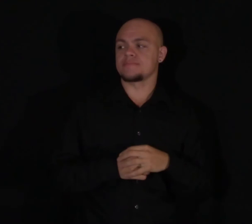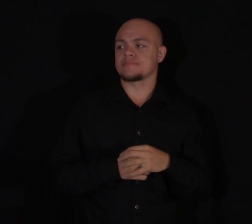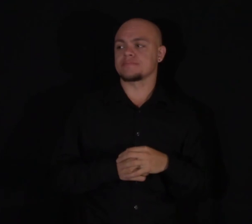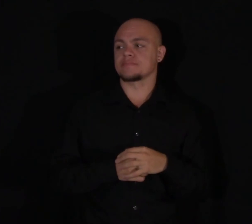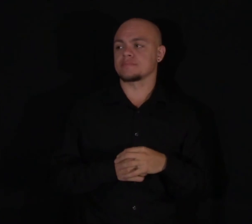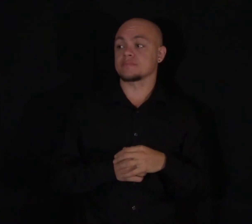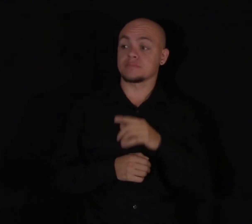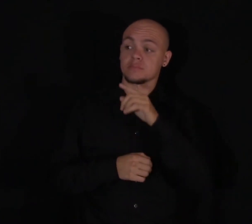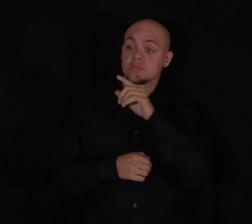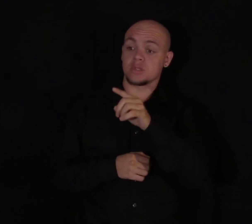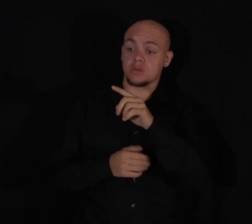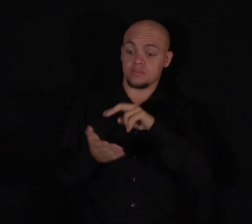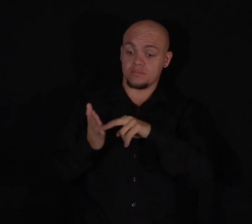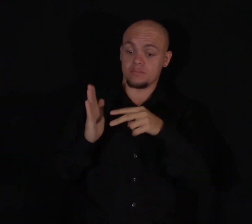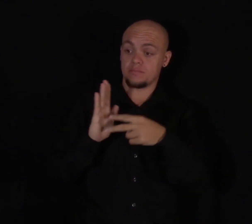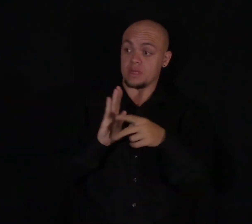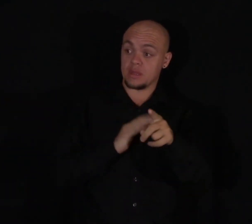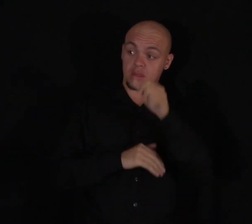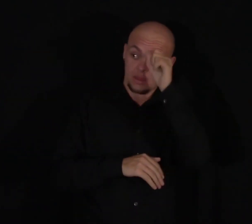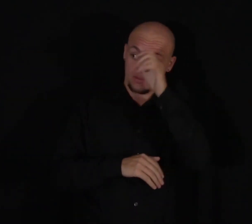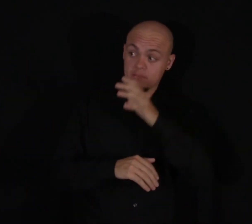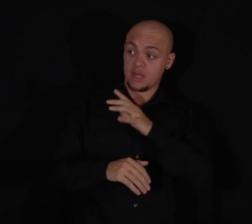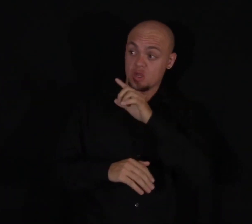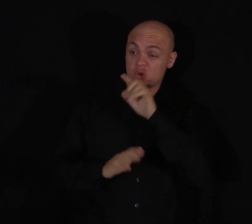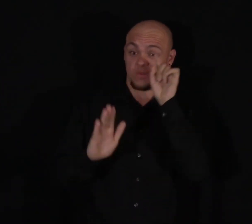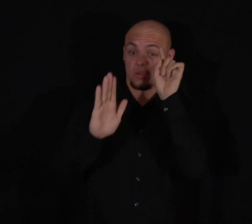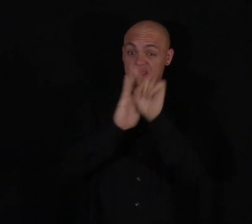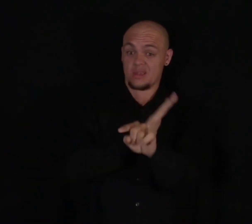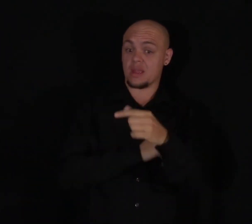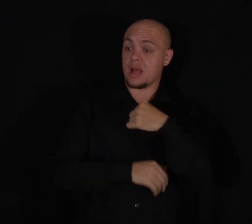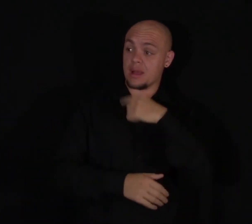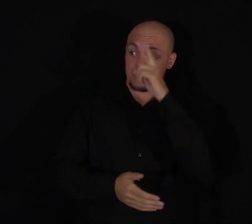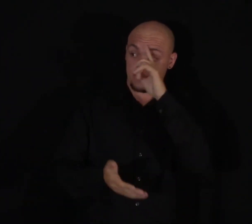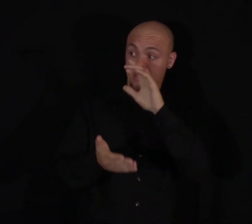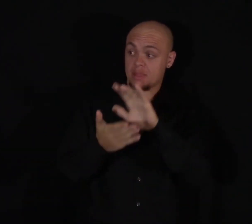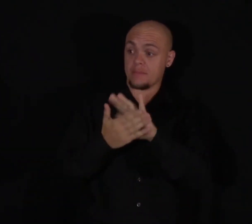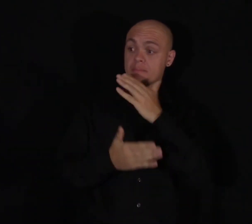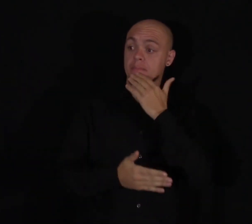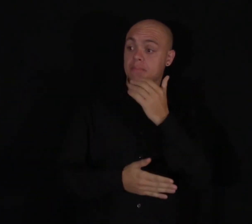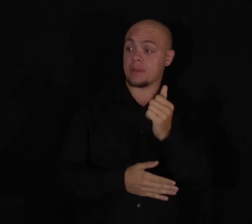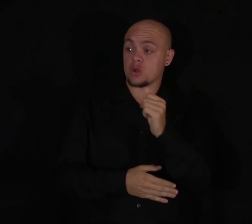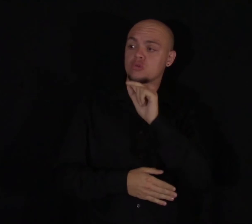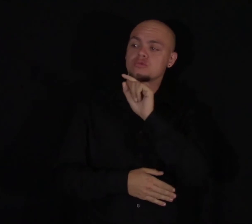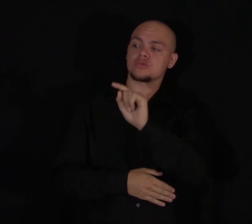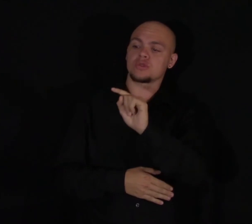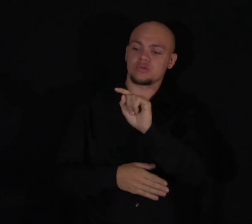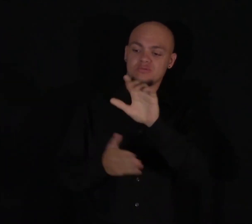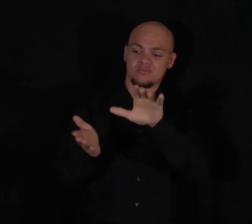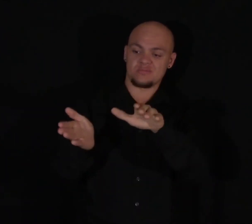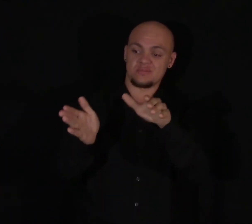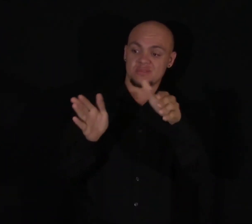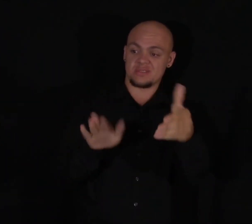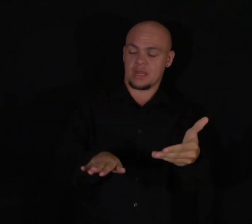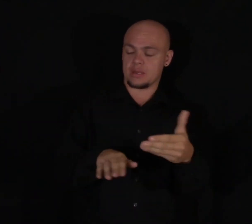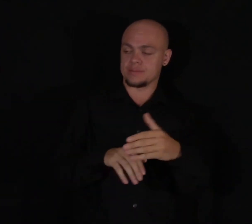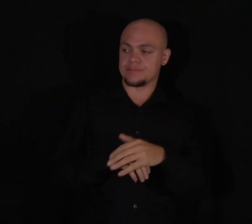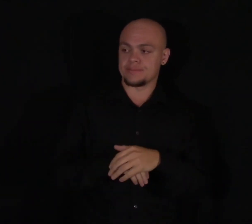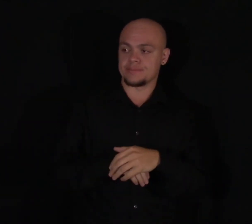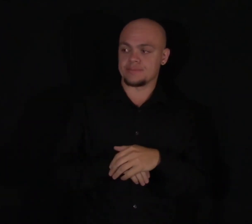you mean about the gentleman you murdered, I believe that it were better for you if you were dead, for I fancy